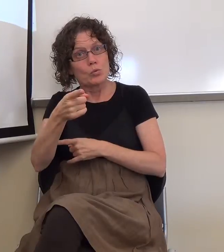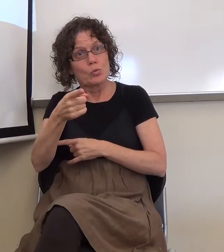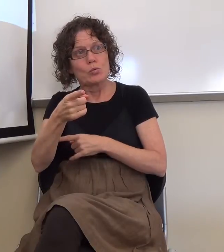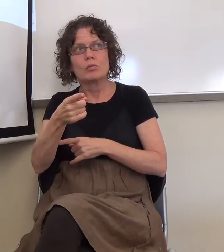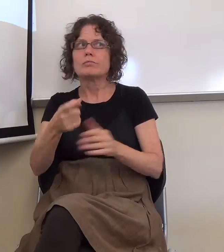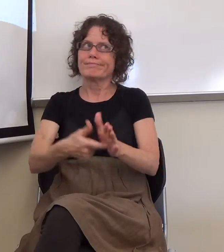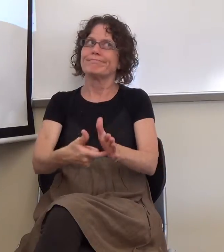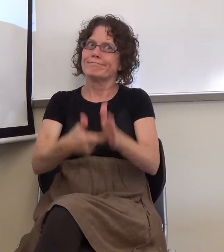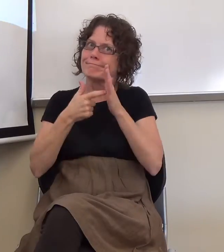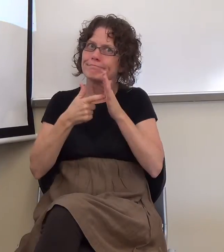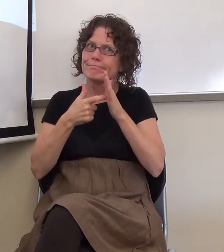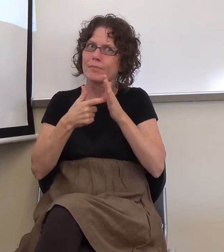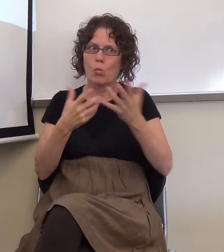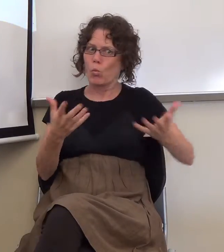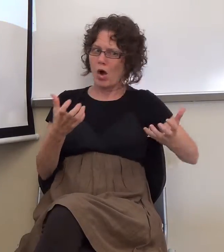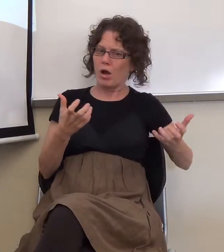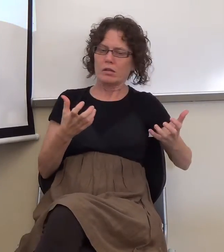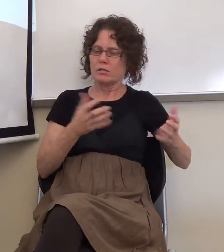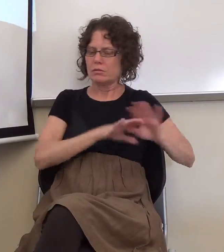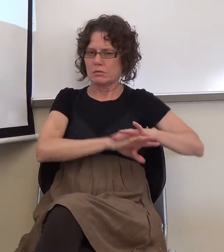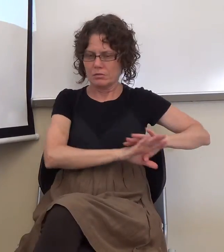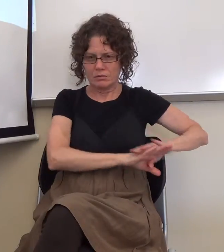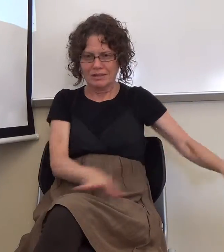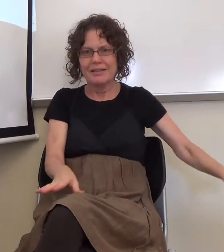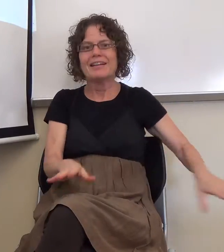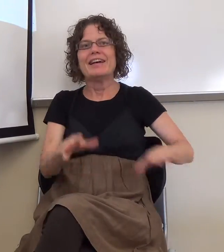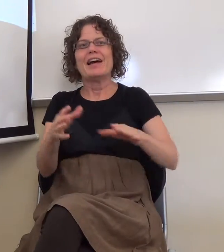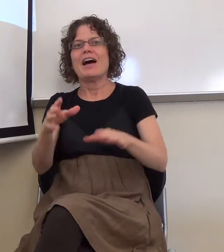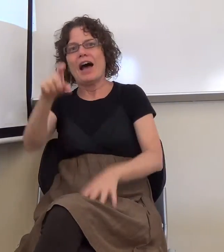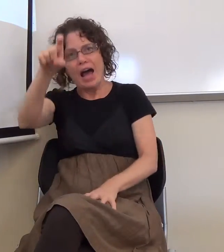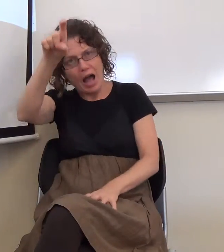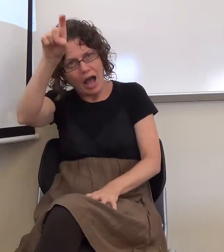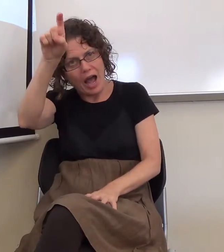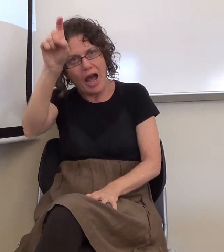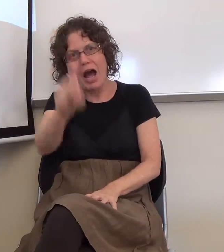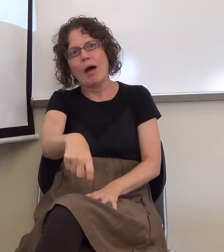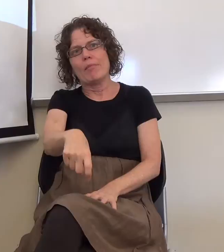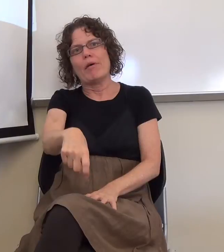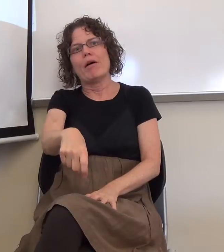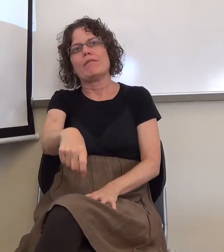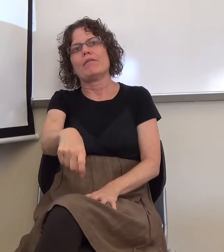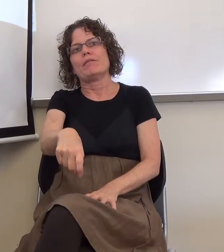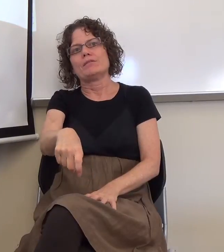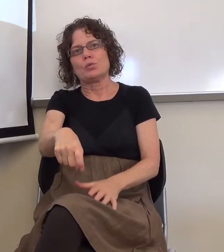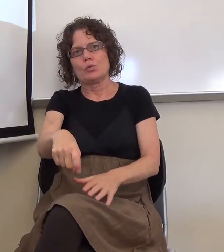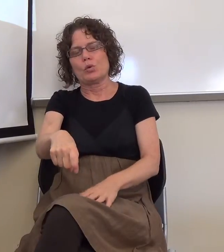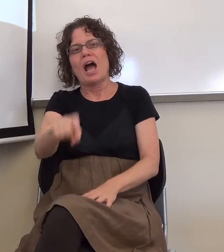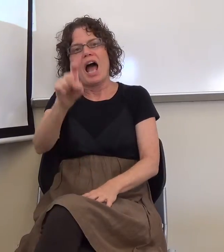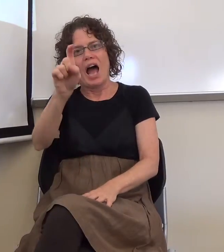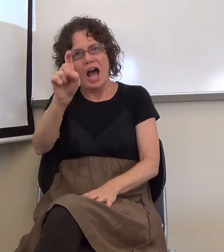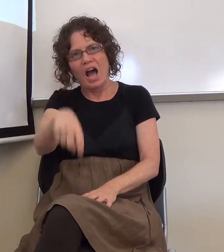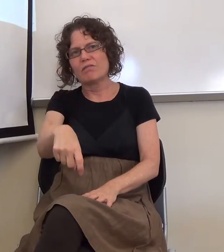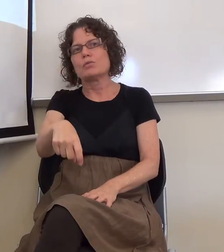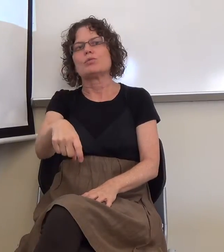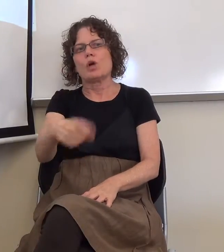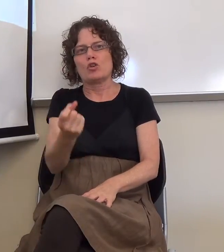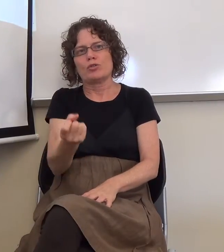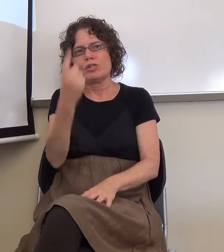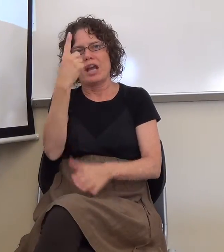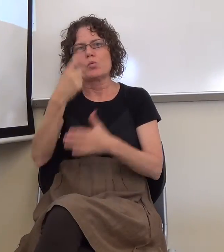have to, it's not that I want you to, you have to understand what this sentence says in order